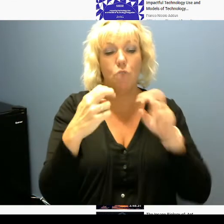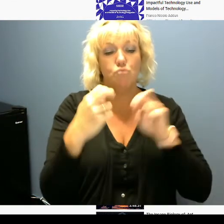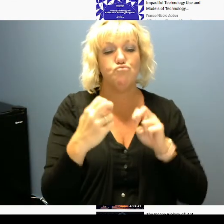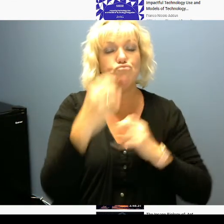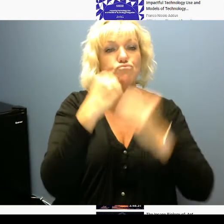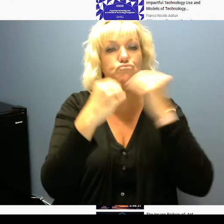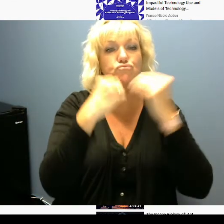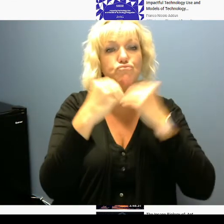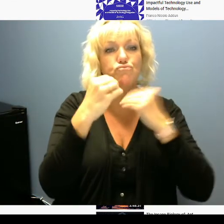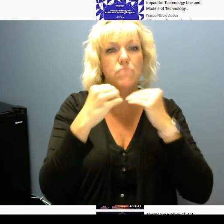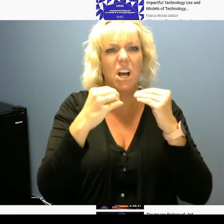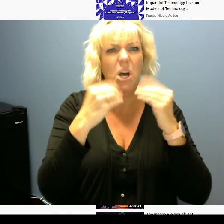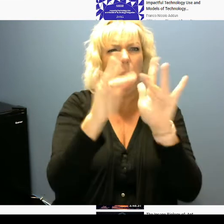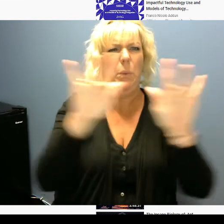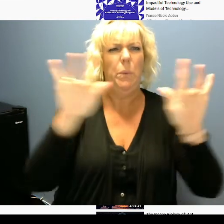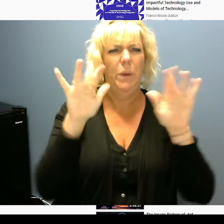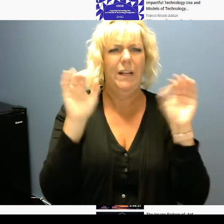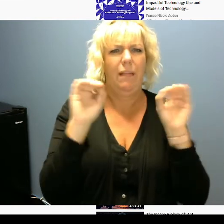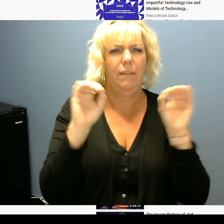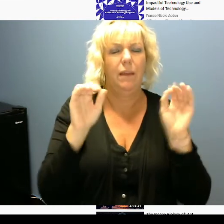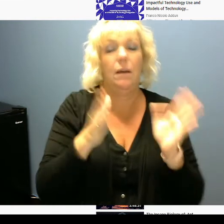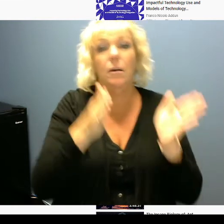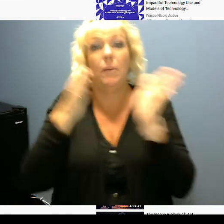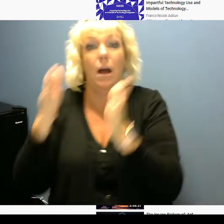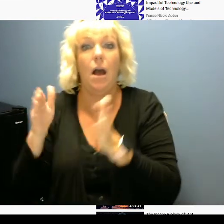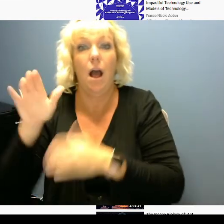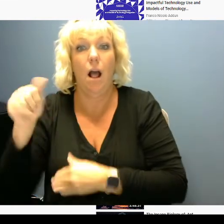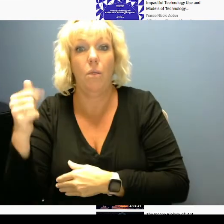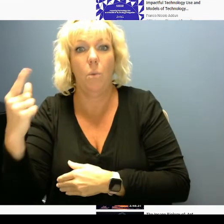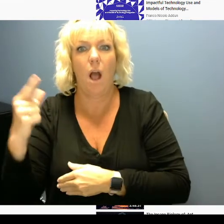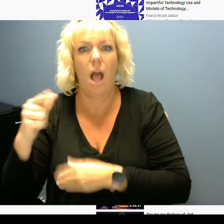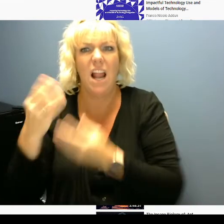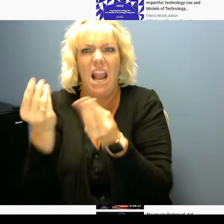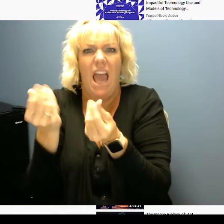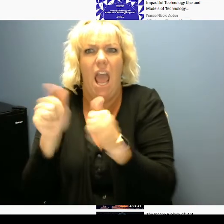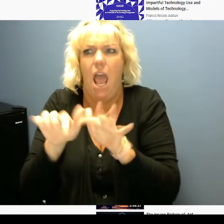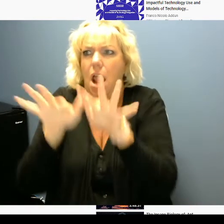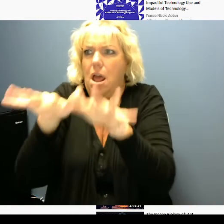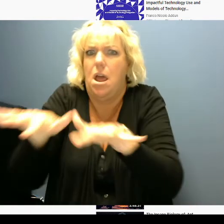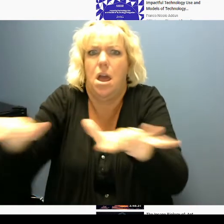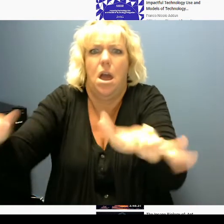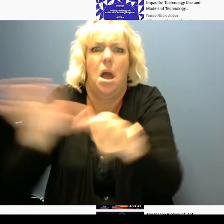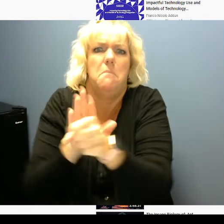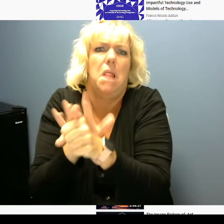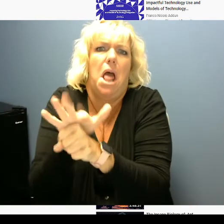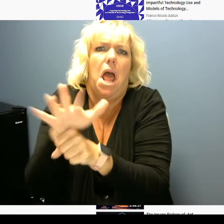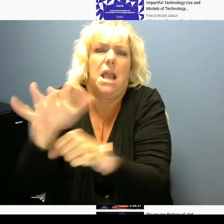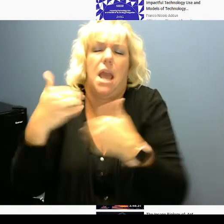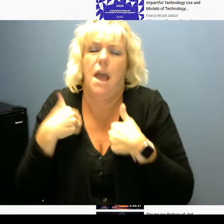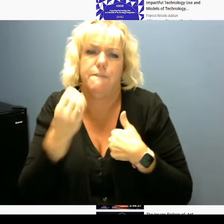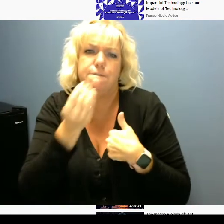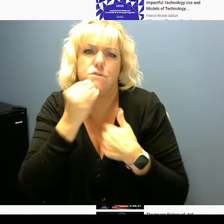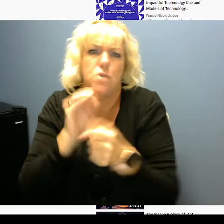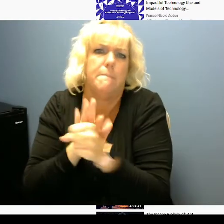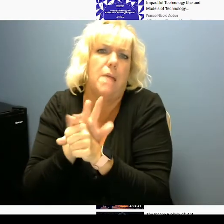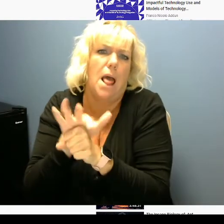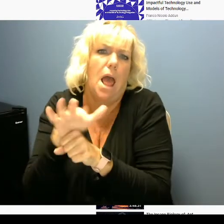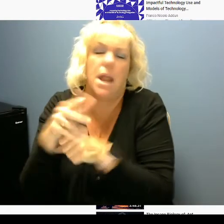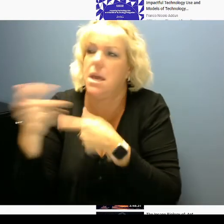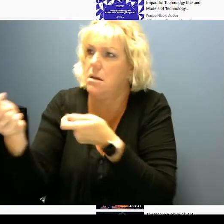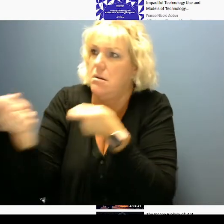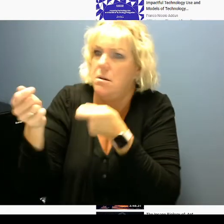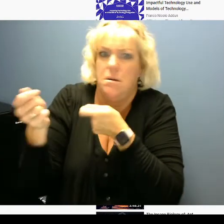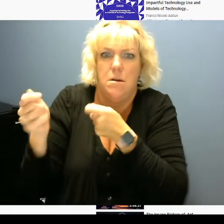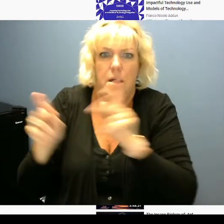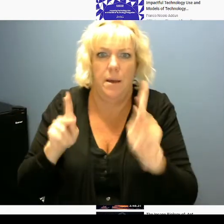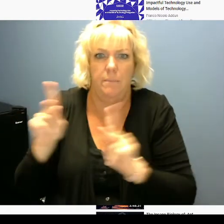vacant. Just waiting for people to come settle and take and take and take. There's a bounty of food in front of them. Notice